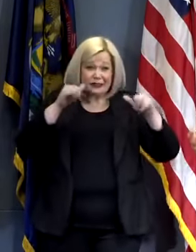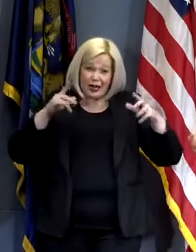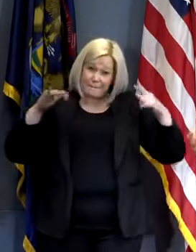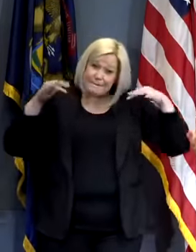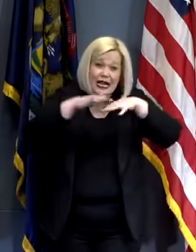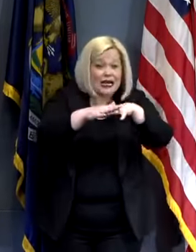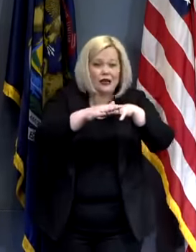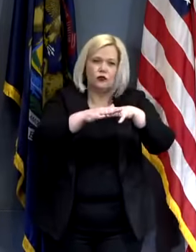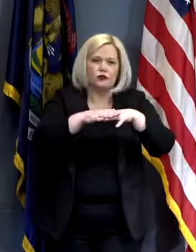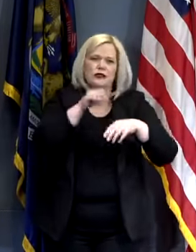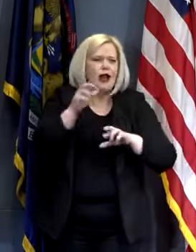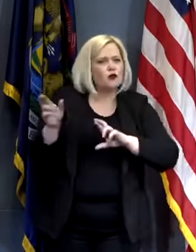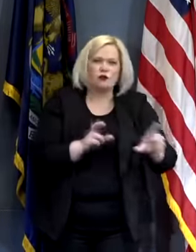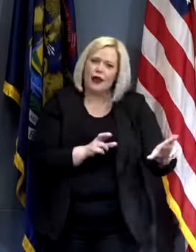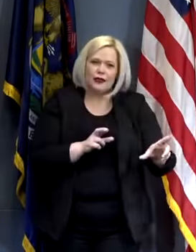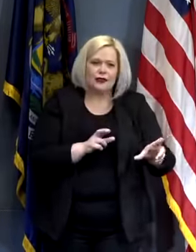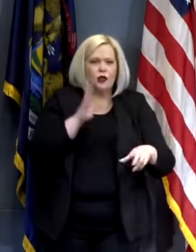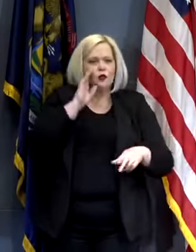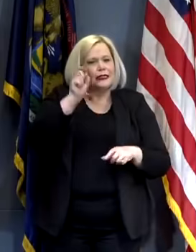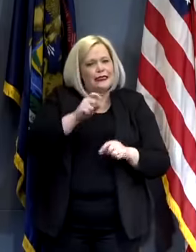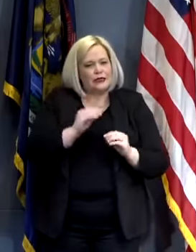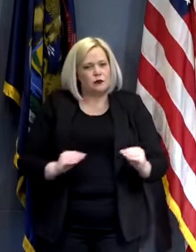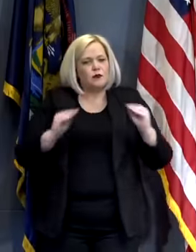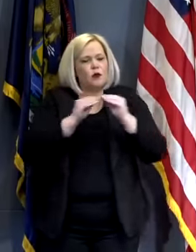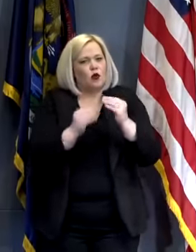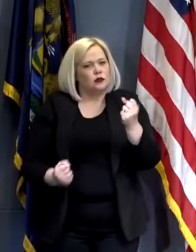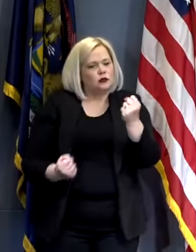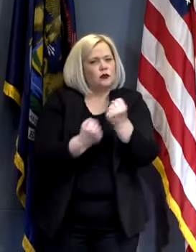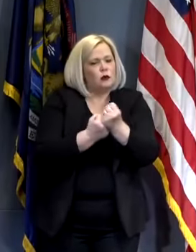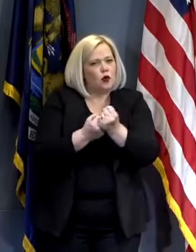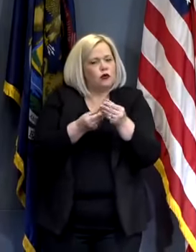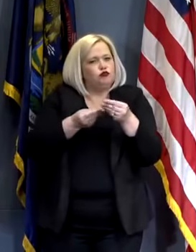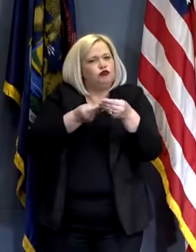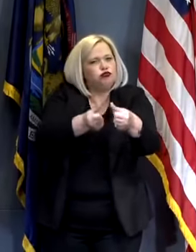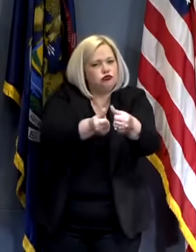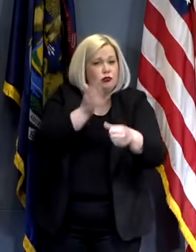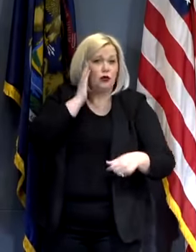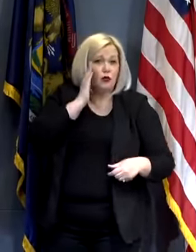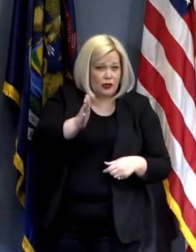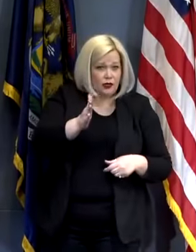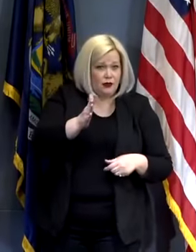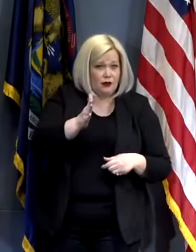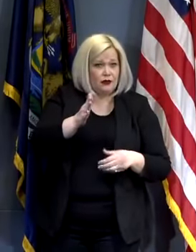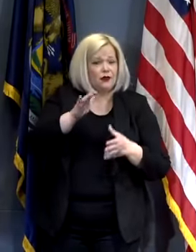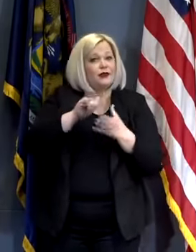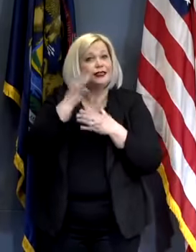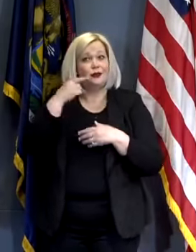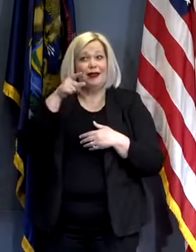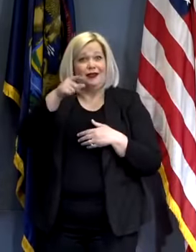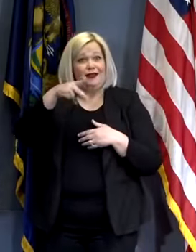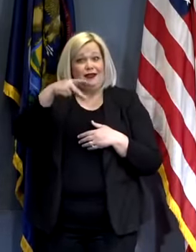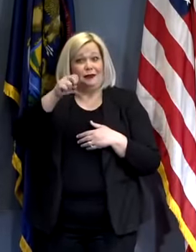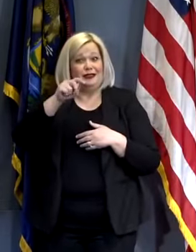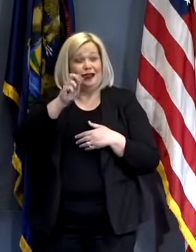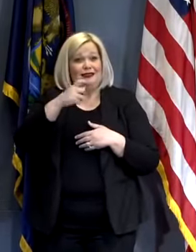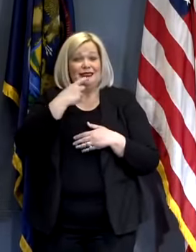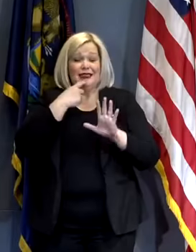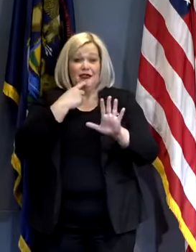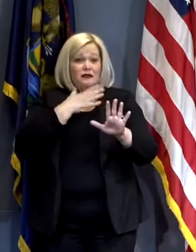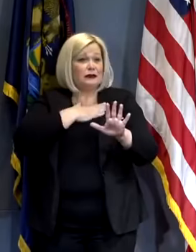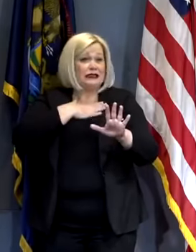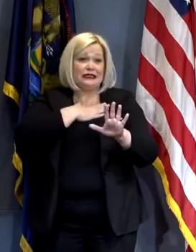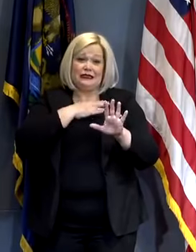that can spread wildly and would need an incredible amount of support. And so that's precisely why they're saying, you know, let's